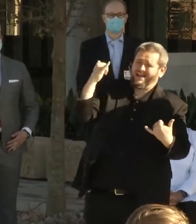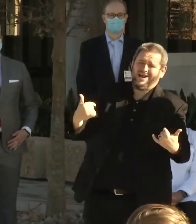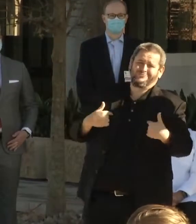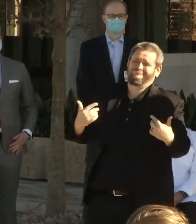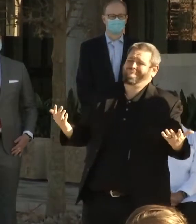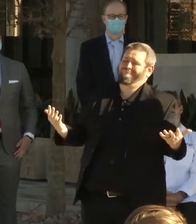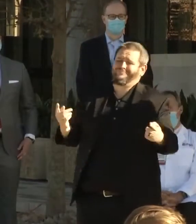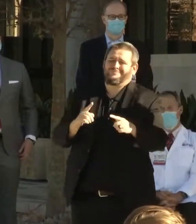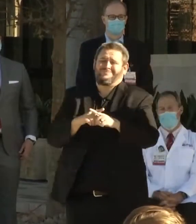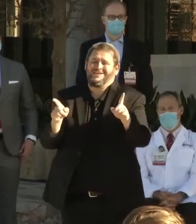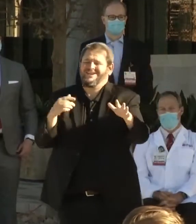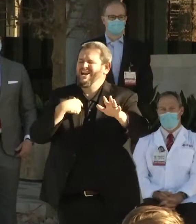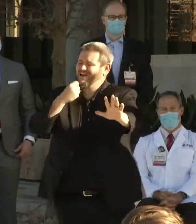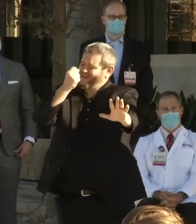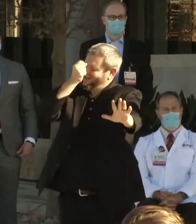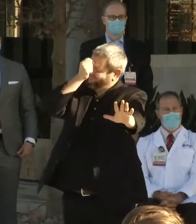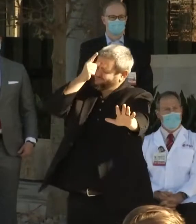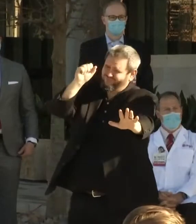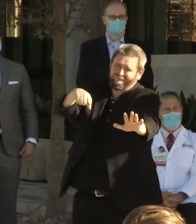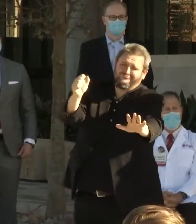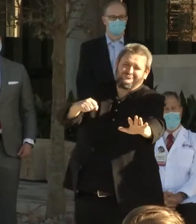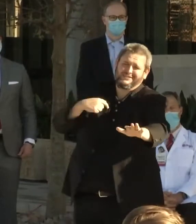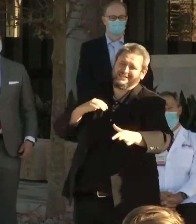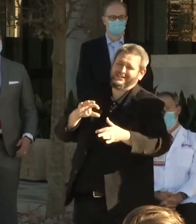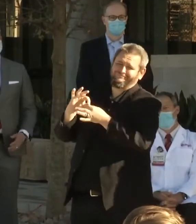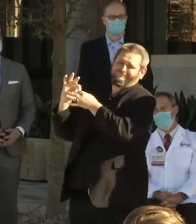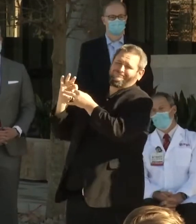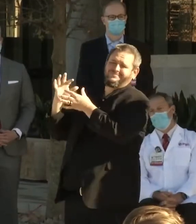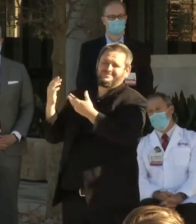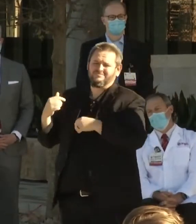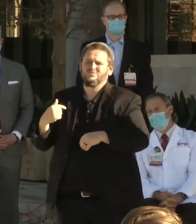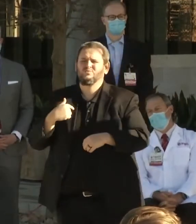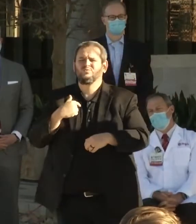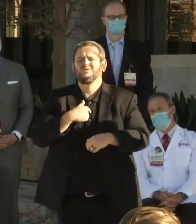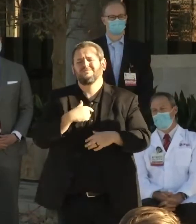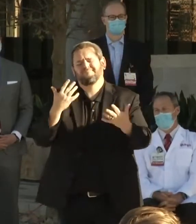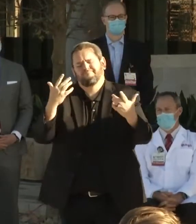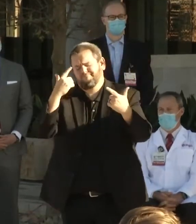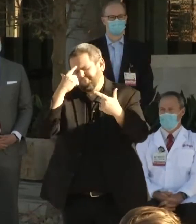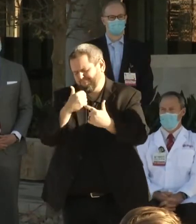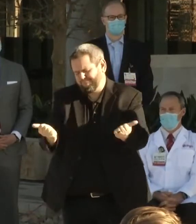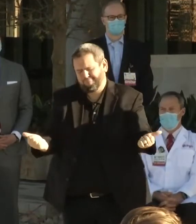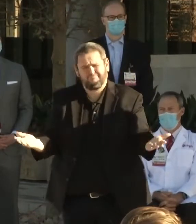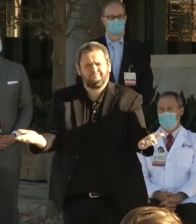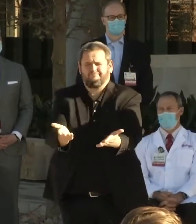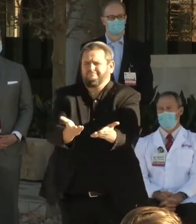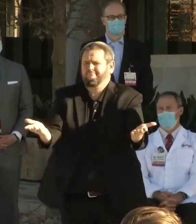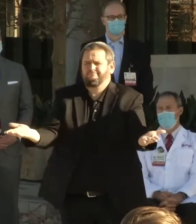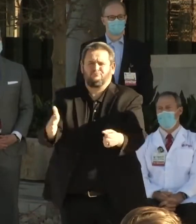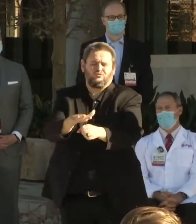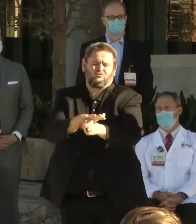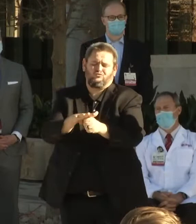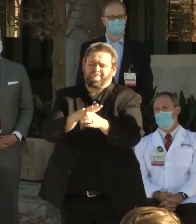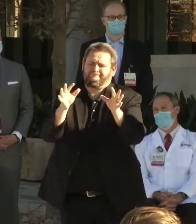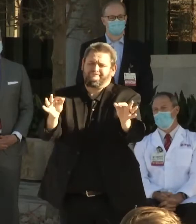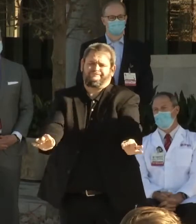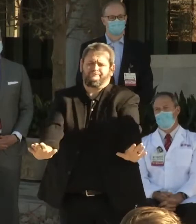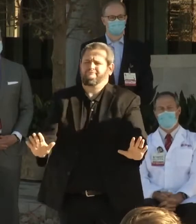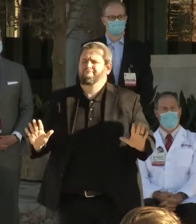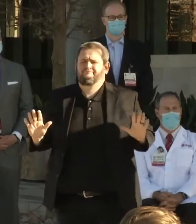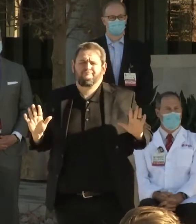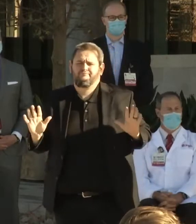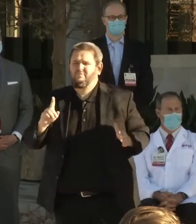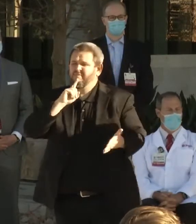We've left that up to the local communities. Again, there's counties that have one case or two cases, and I don't believe